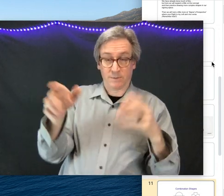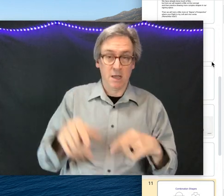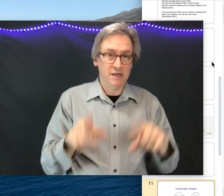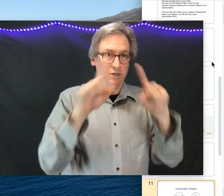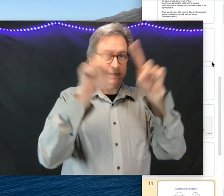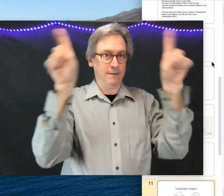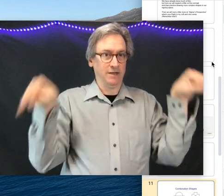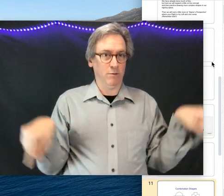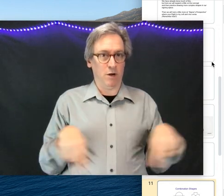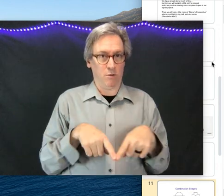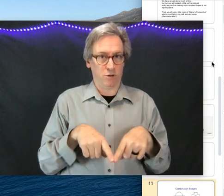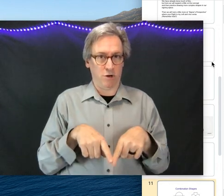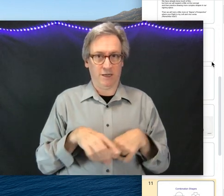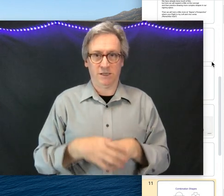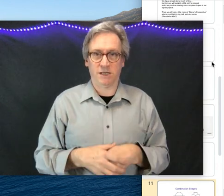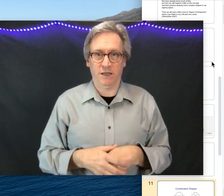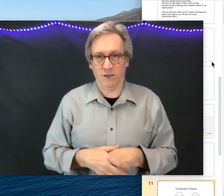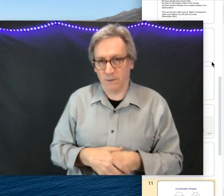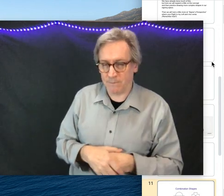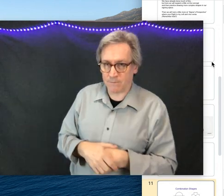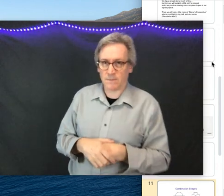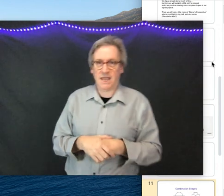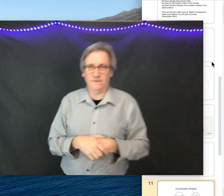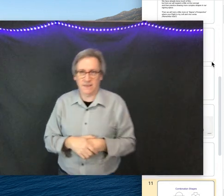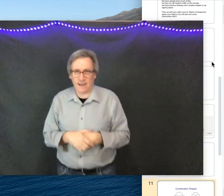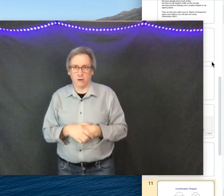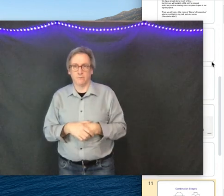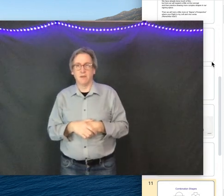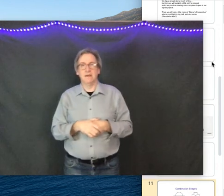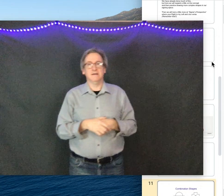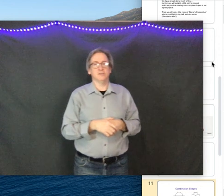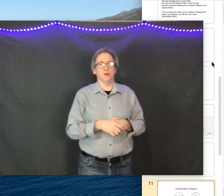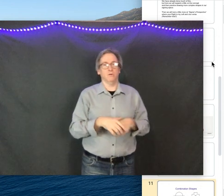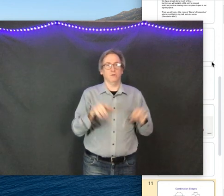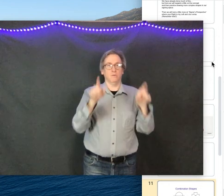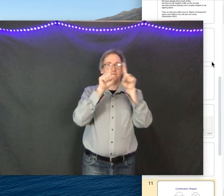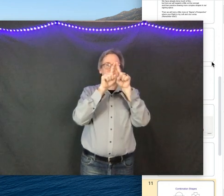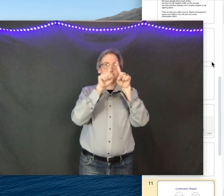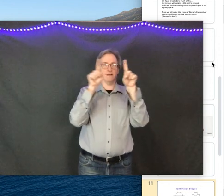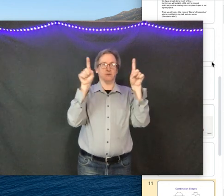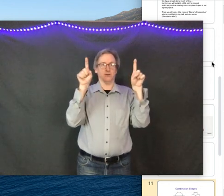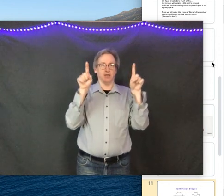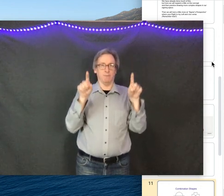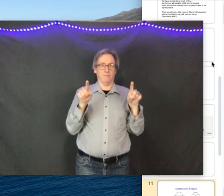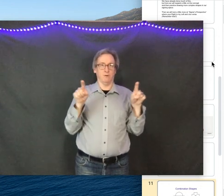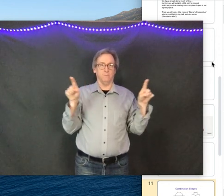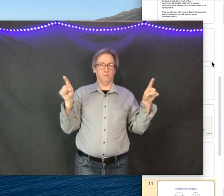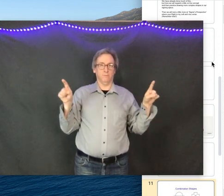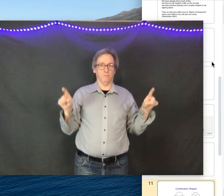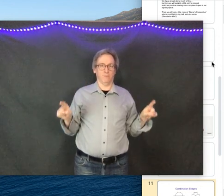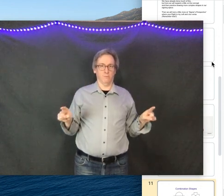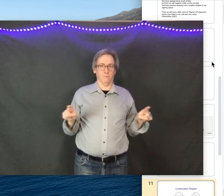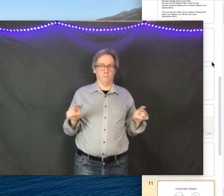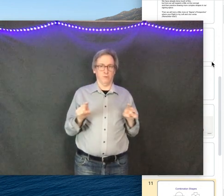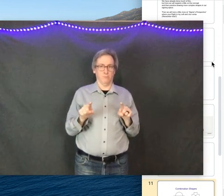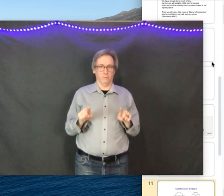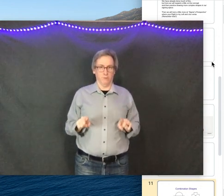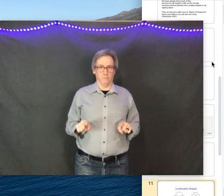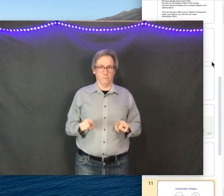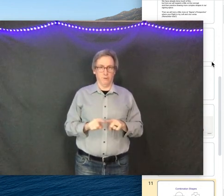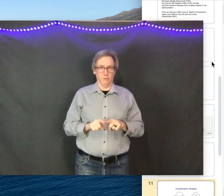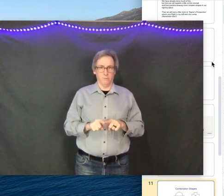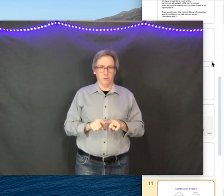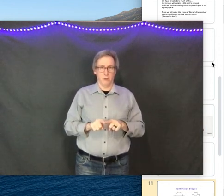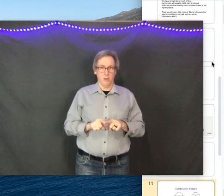place. So the same thing where we're drawing in the air. So we've got a symmetrical shape, boom, boom, boom, boom,